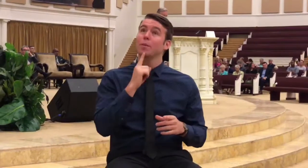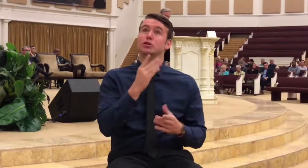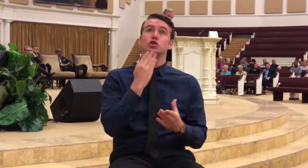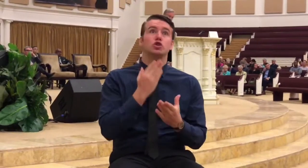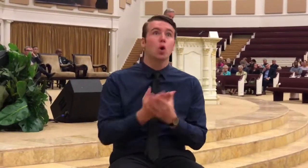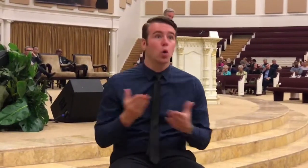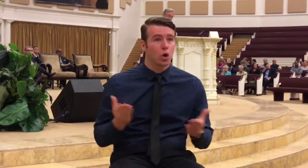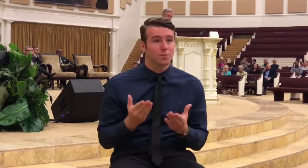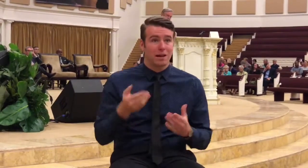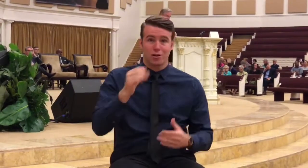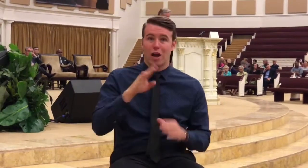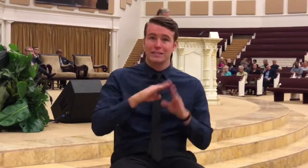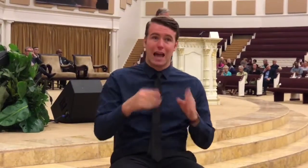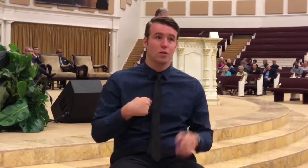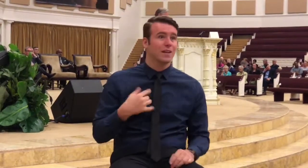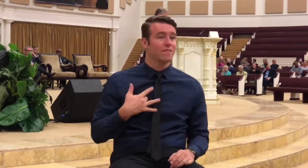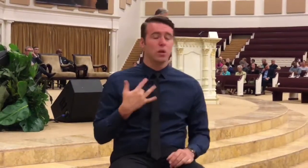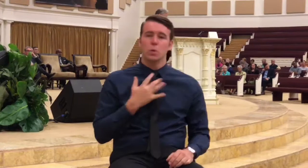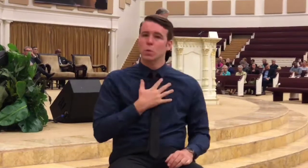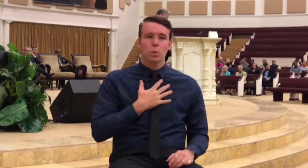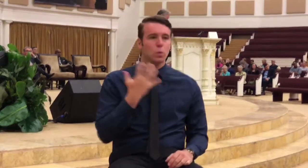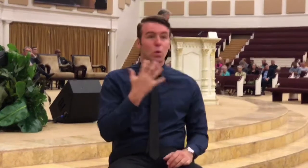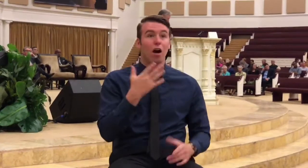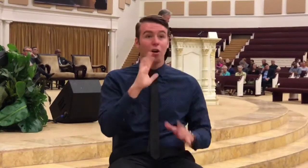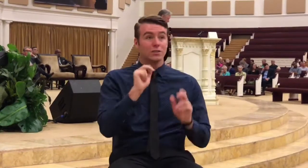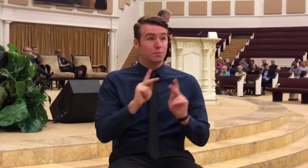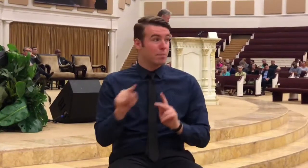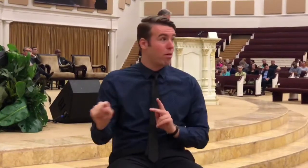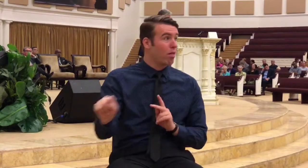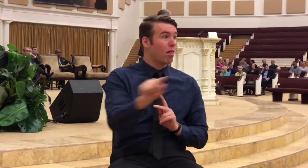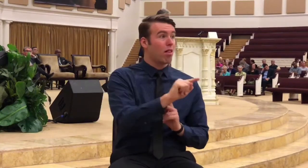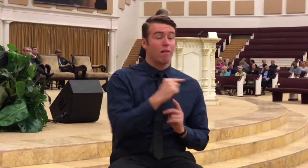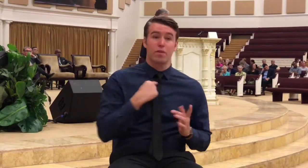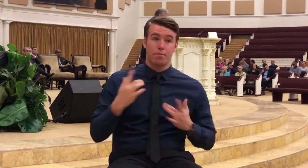God's house. Amen. It feels so good to be with God's people